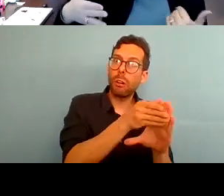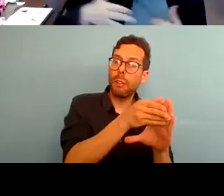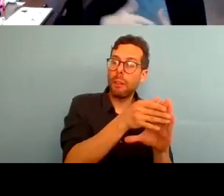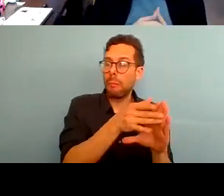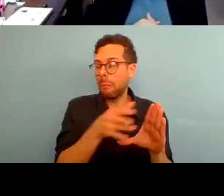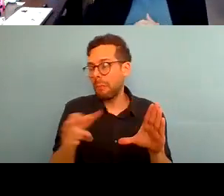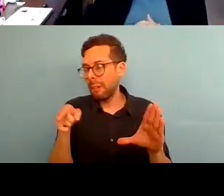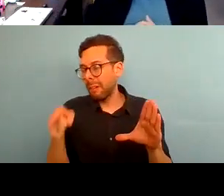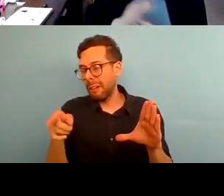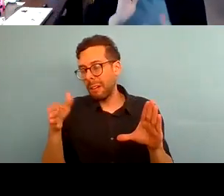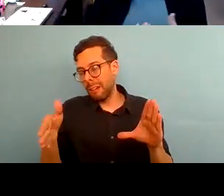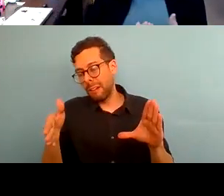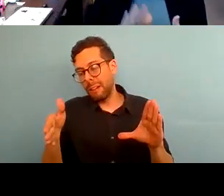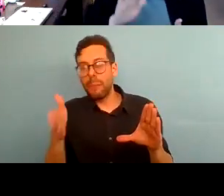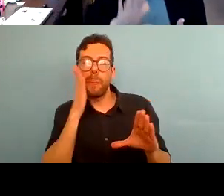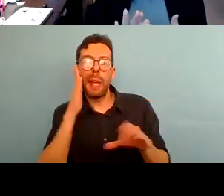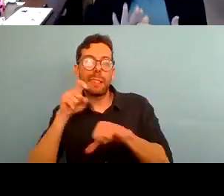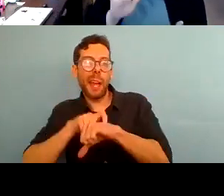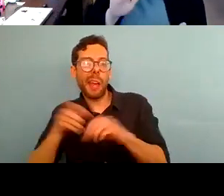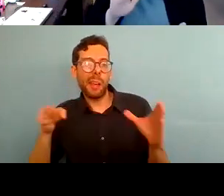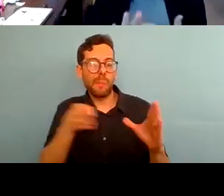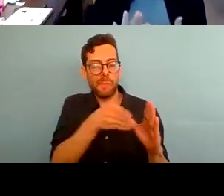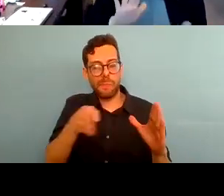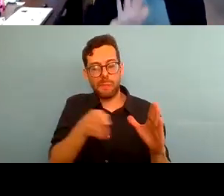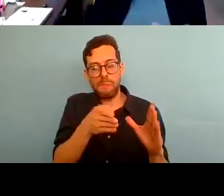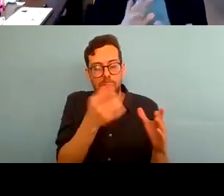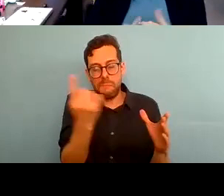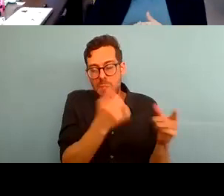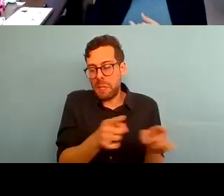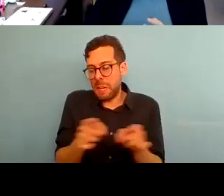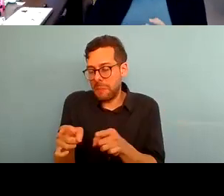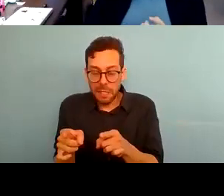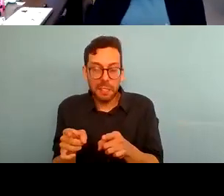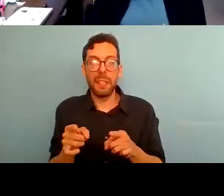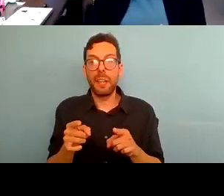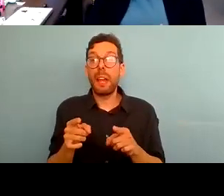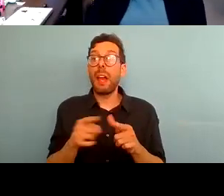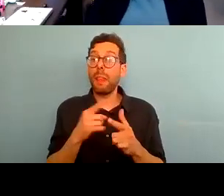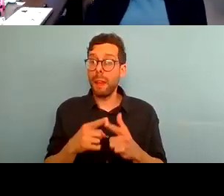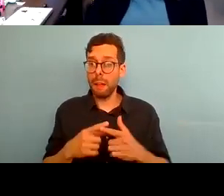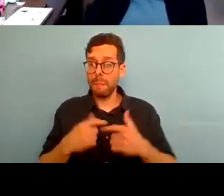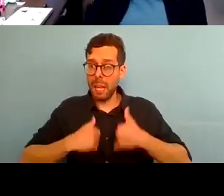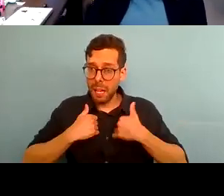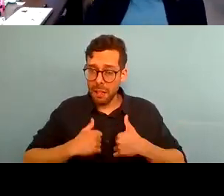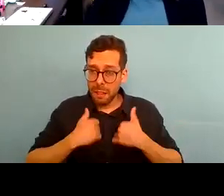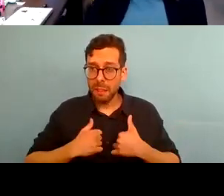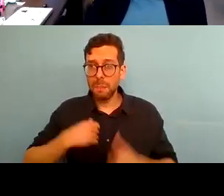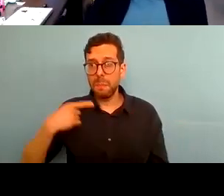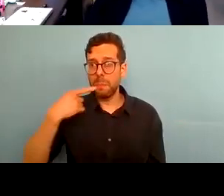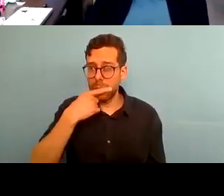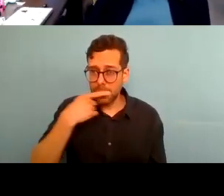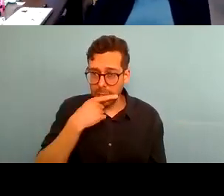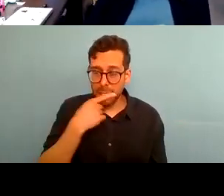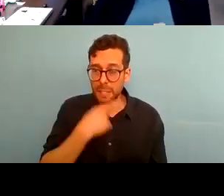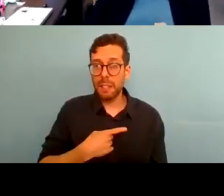bedtime routine. And then maybe it's bath time, brush your teeth, read a book, go to bed, right? Okay. Now, sometimes bath time